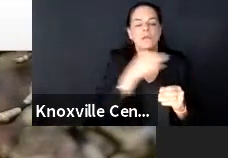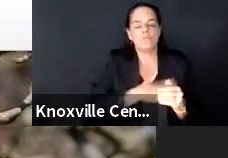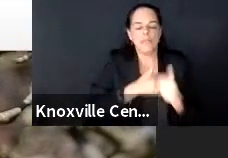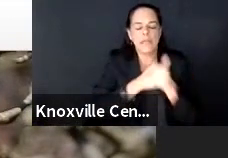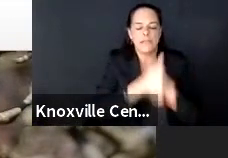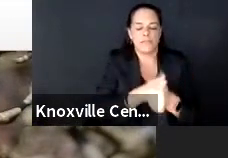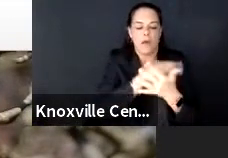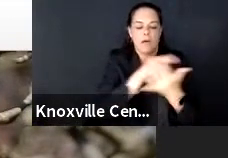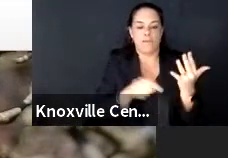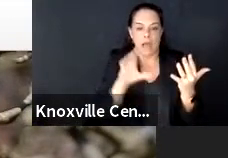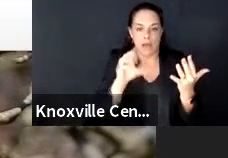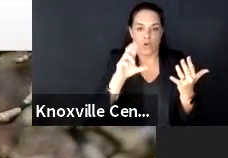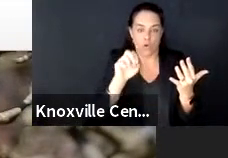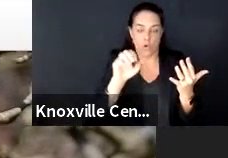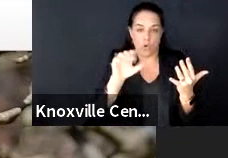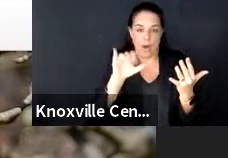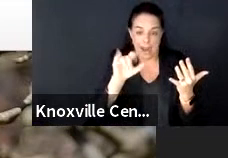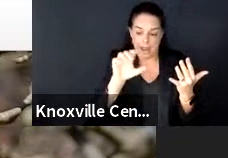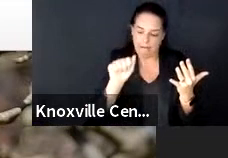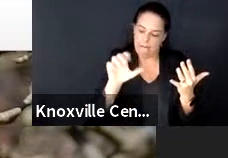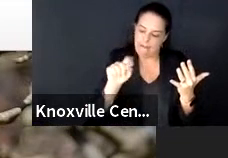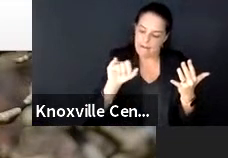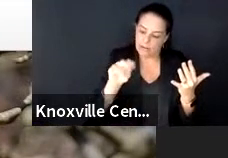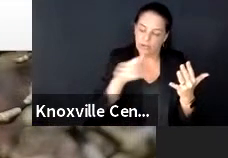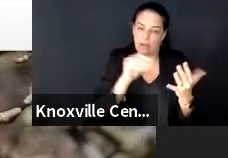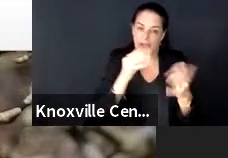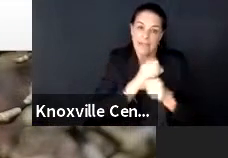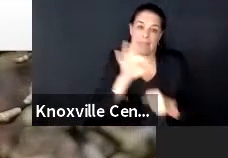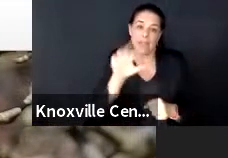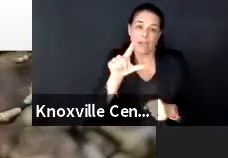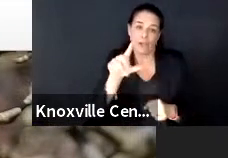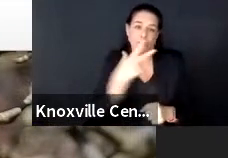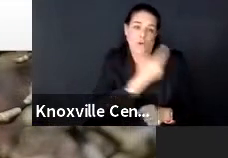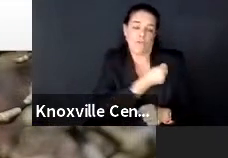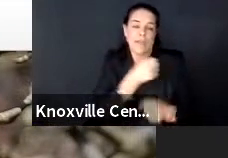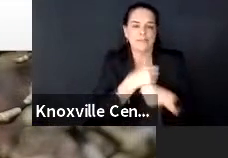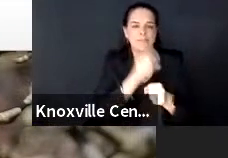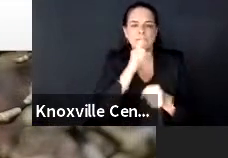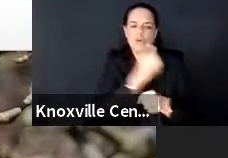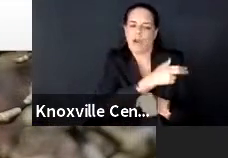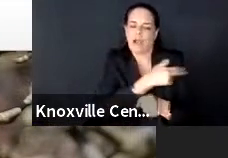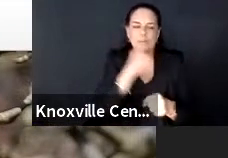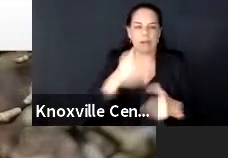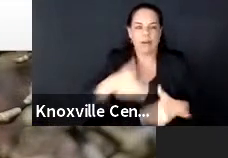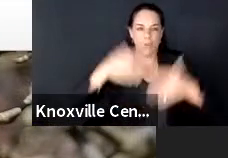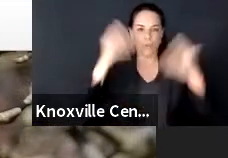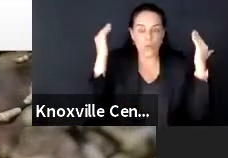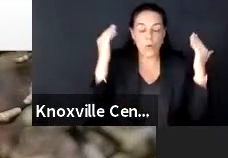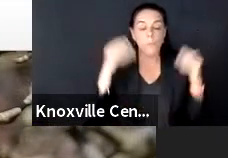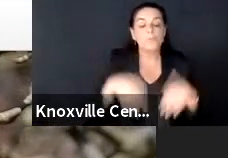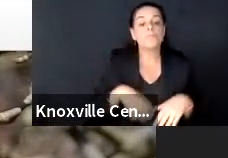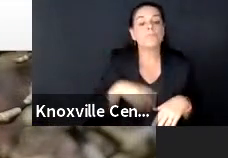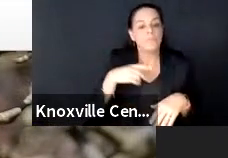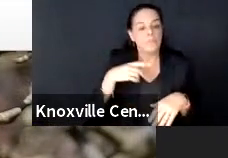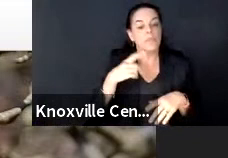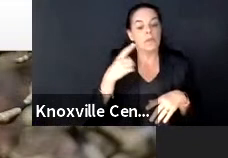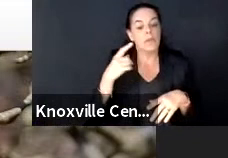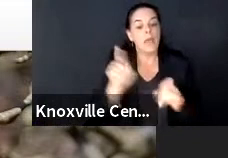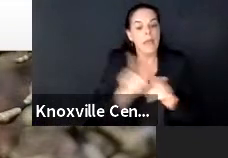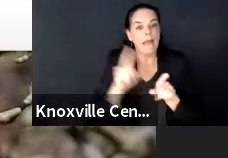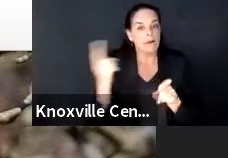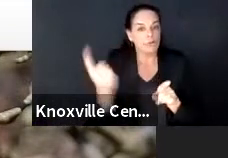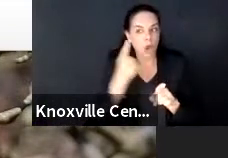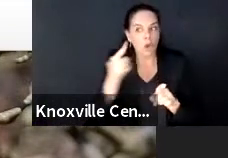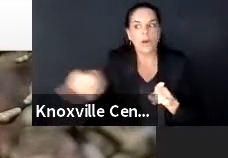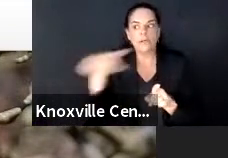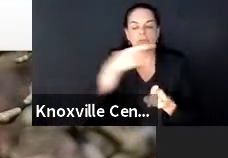vaccine to ensure our hospitals aren't overburdened. As always, the hospital systems continue to meet routinely, work together